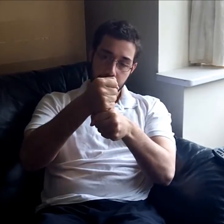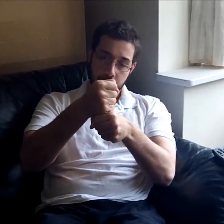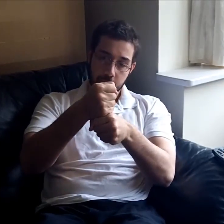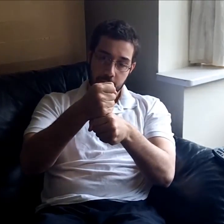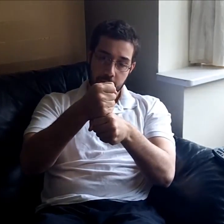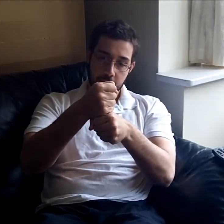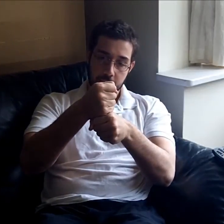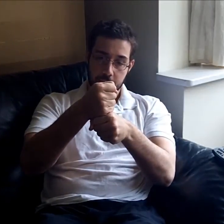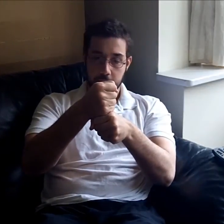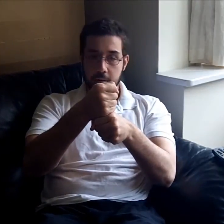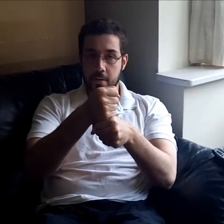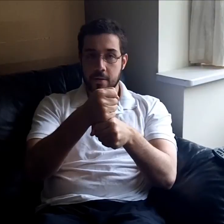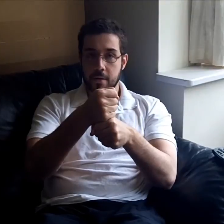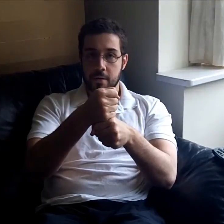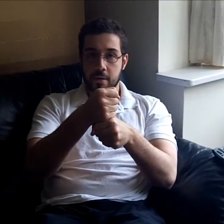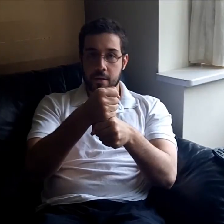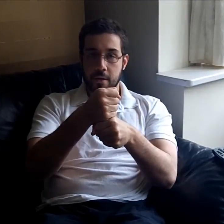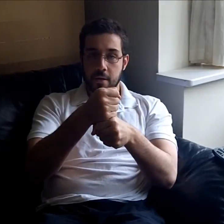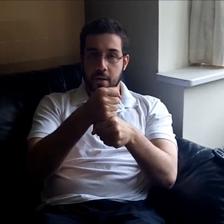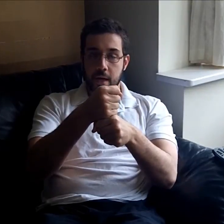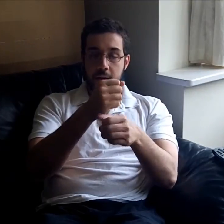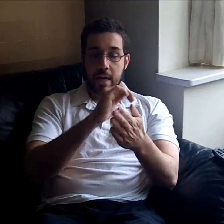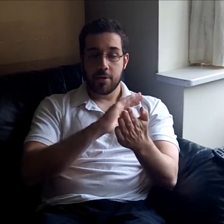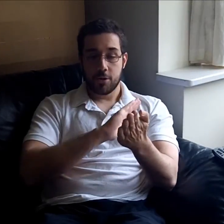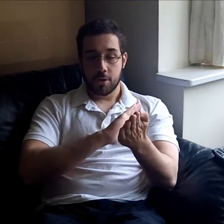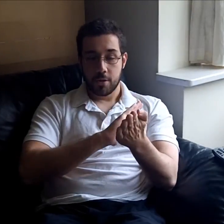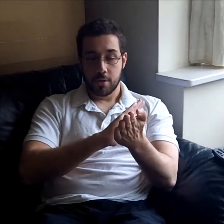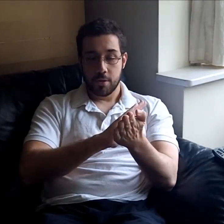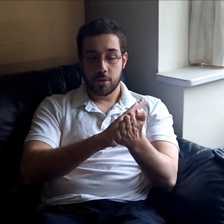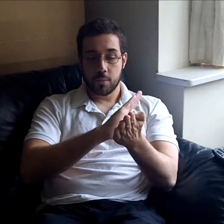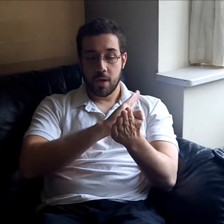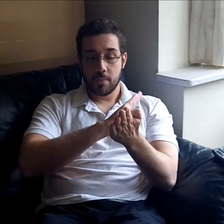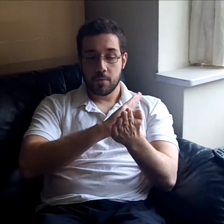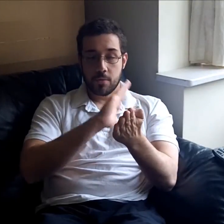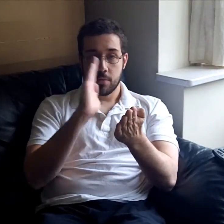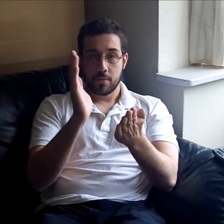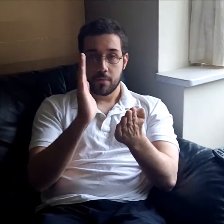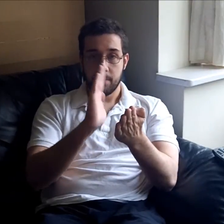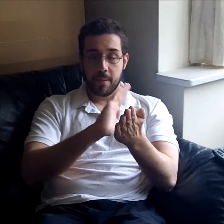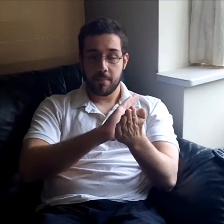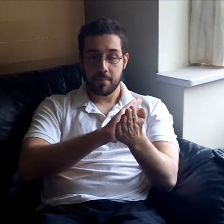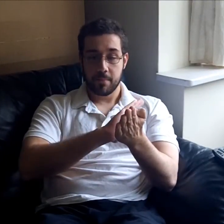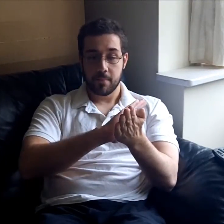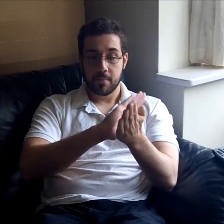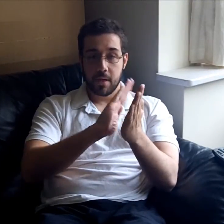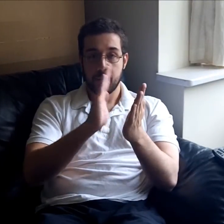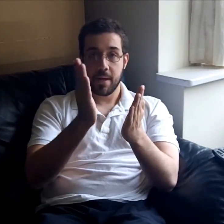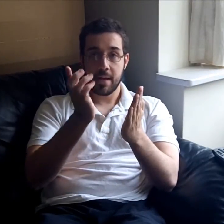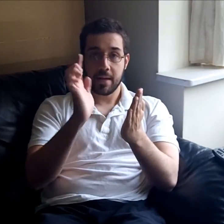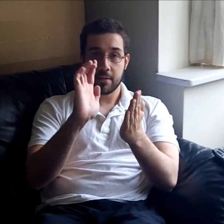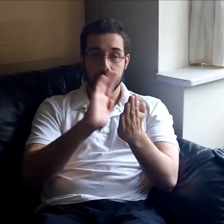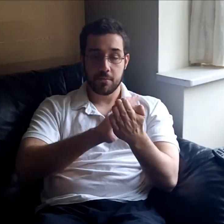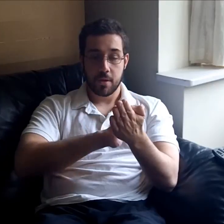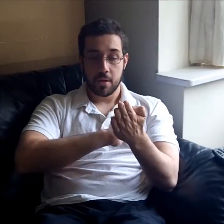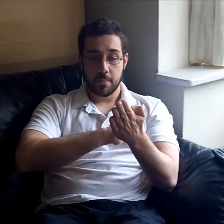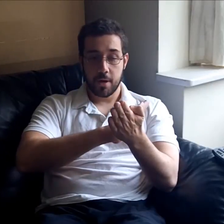on top of the other, and H, you just wipe your pen hand,